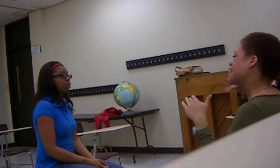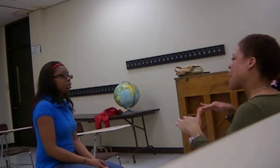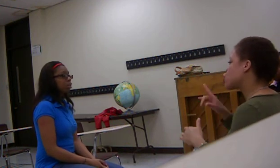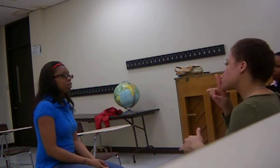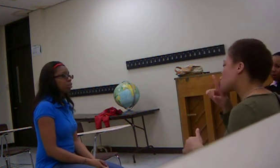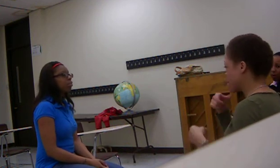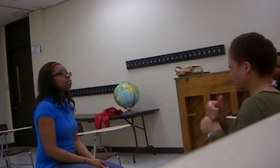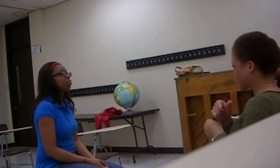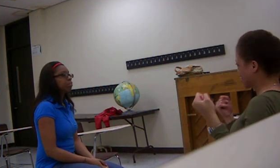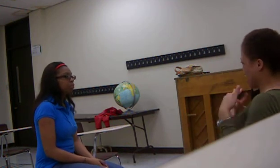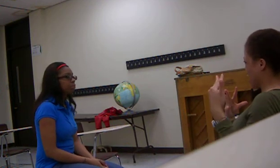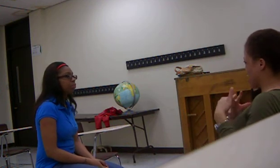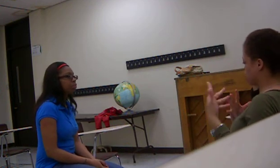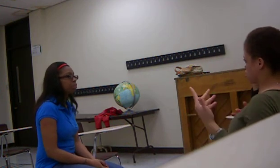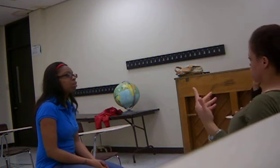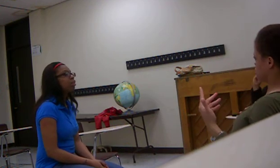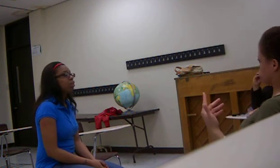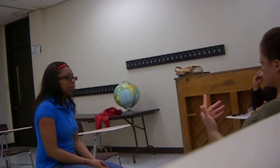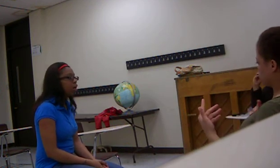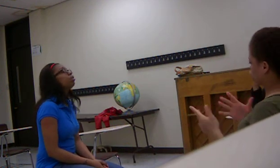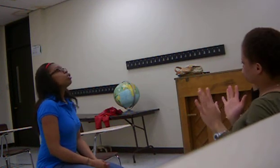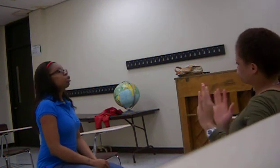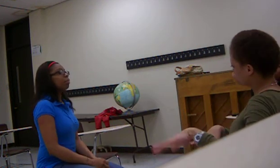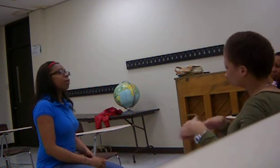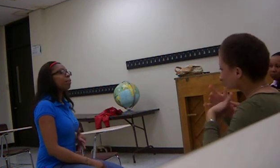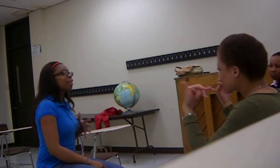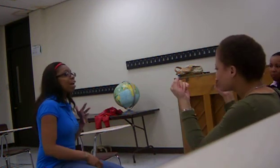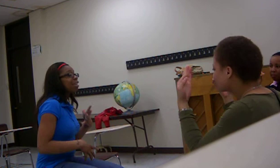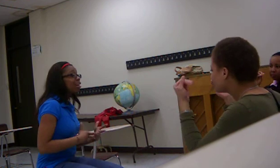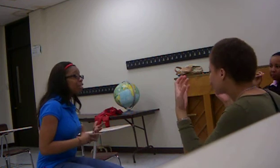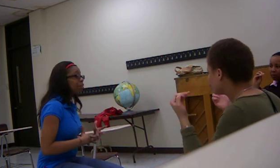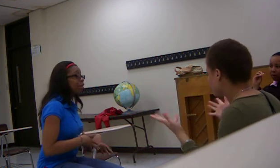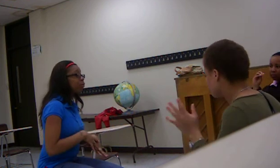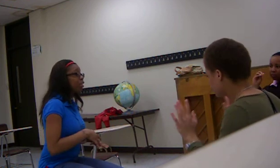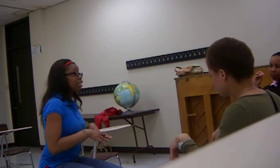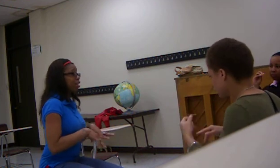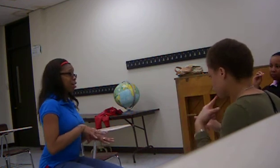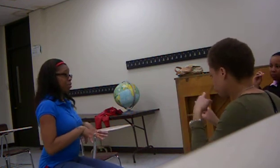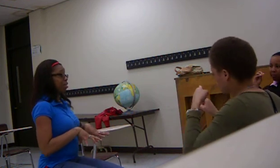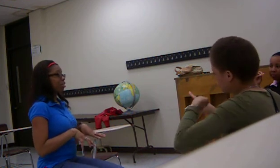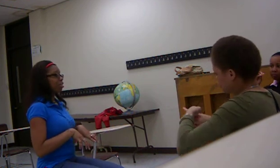So when my grandmother had yelled at me, it really scared me.